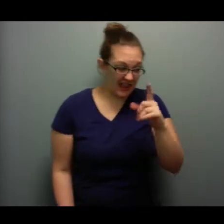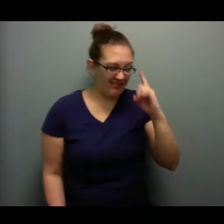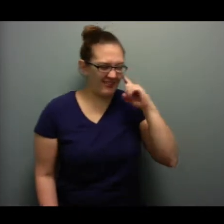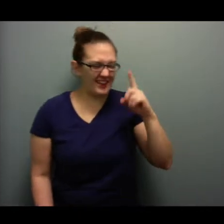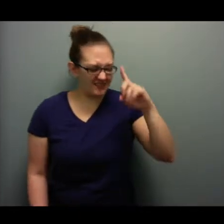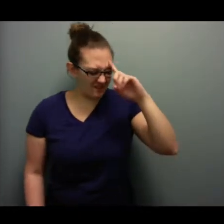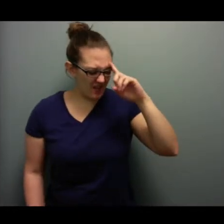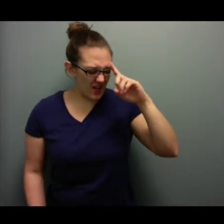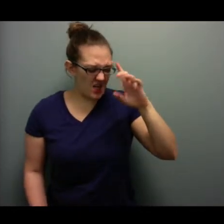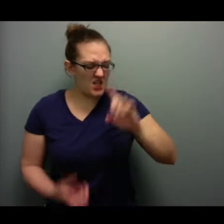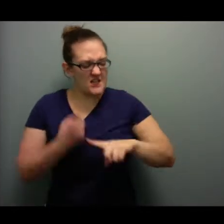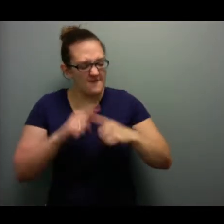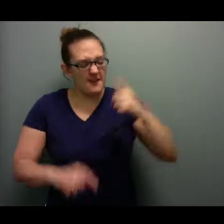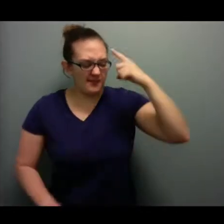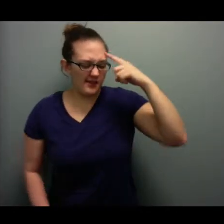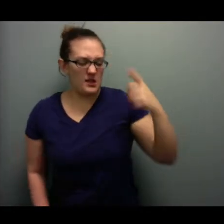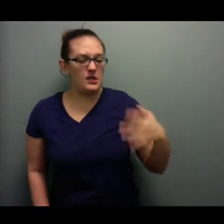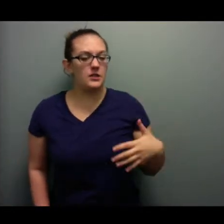thinking,